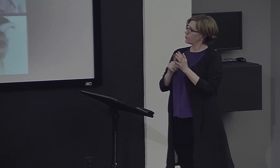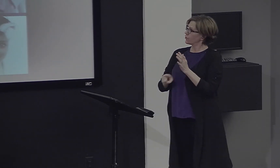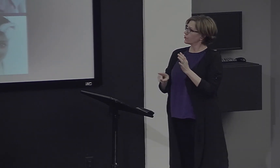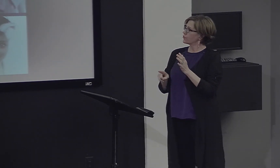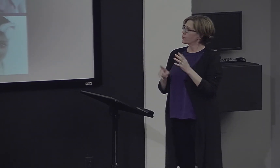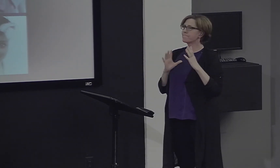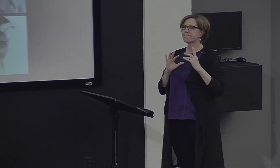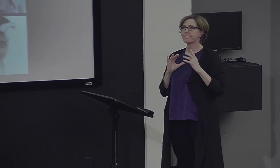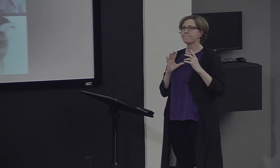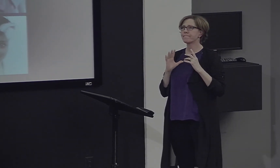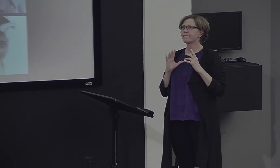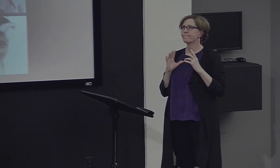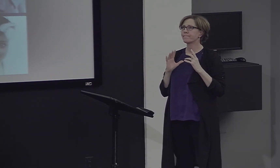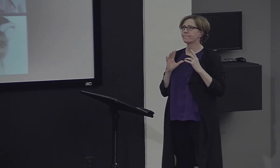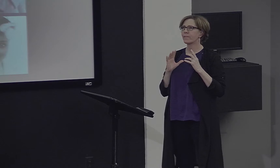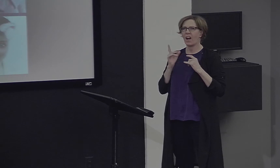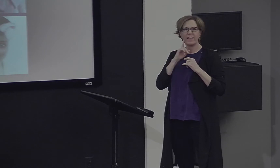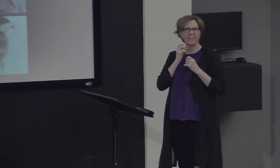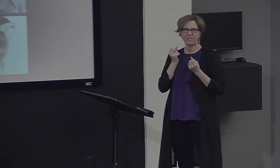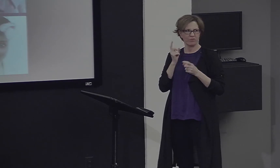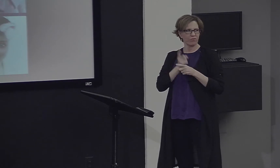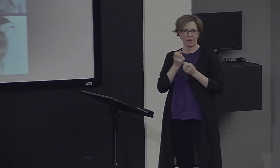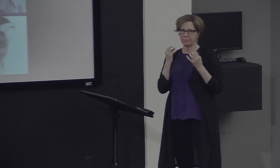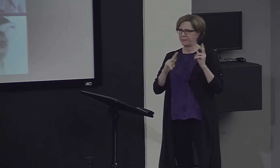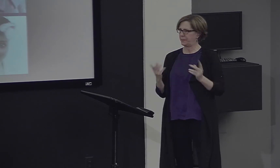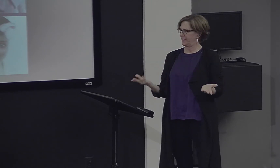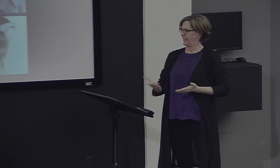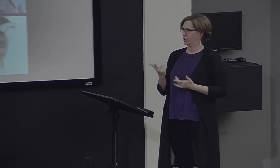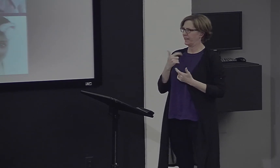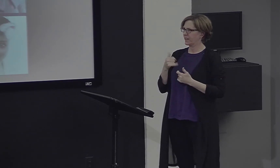I have to look at my notes because there's so much. I think you're